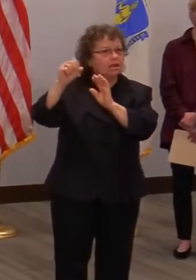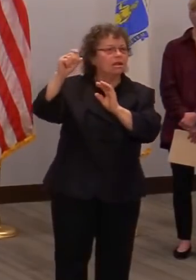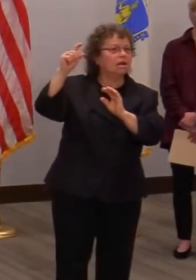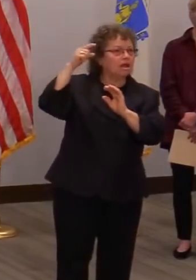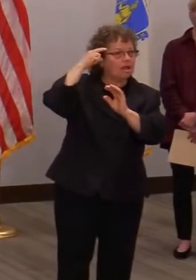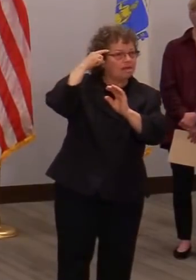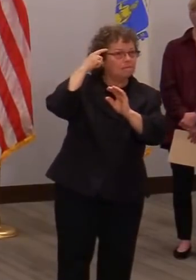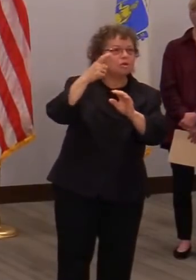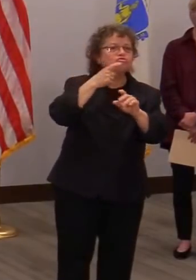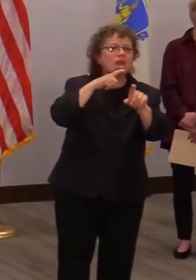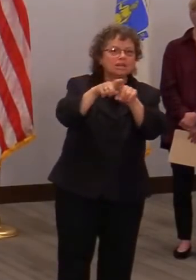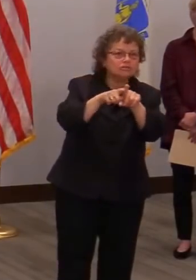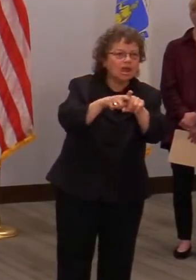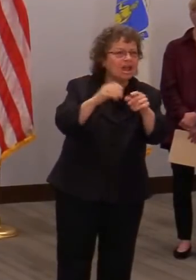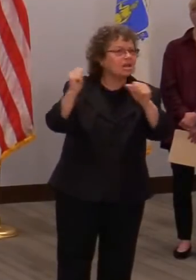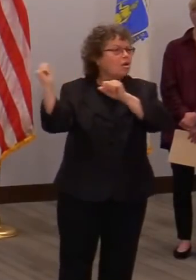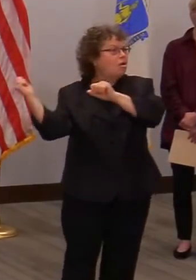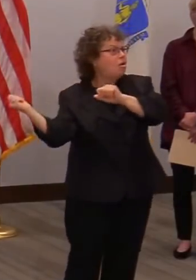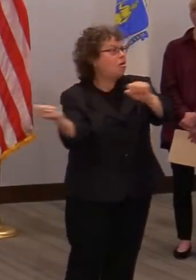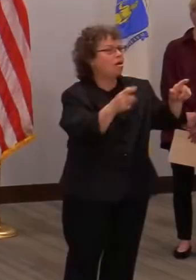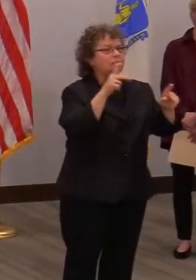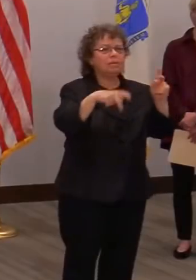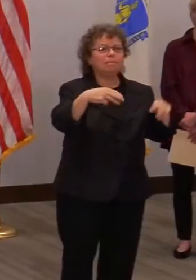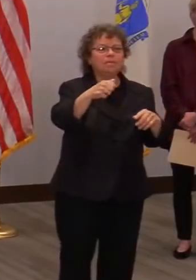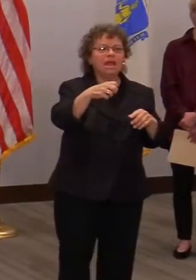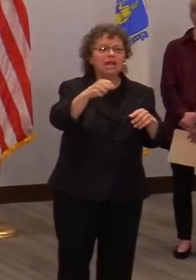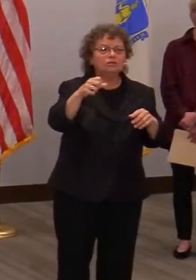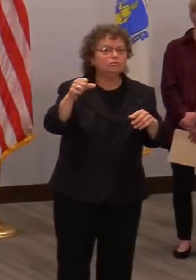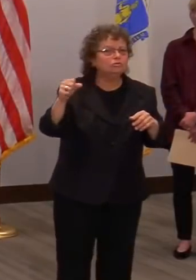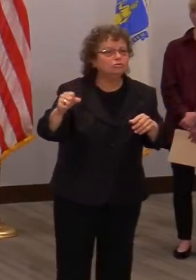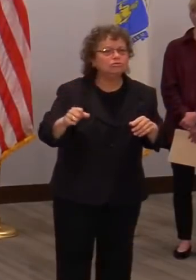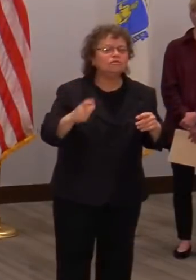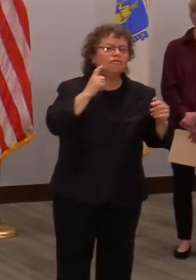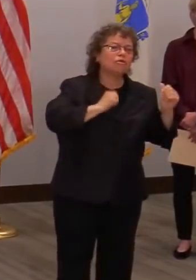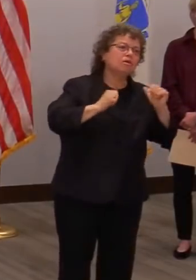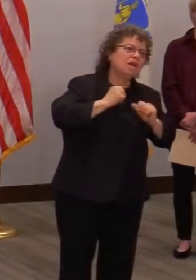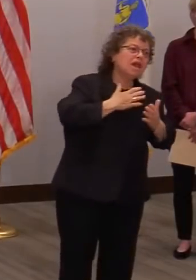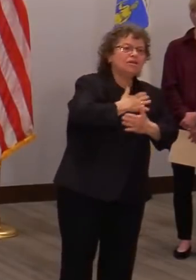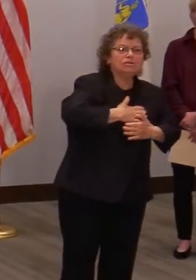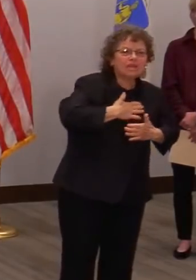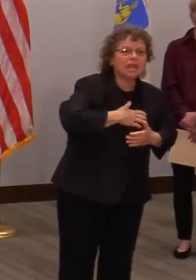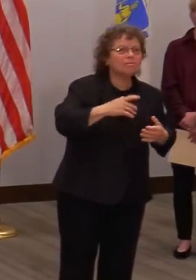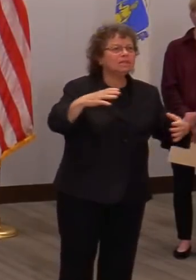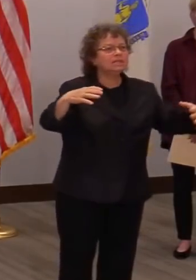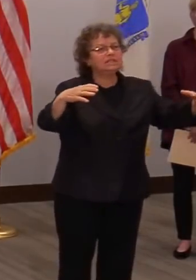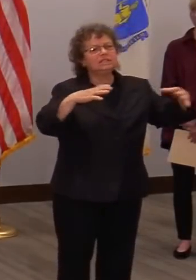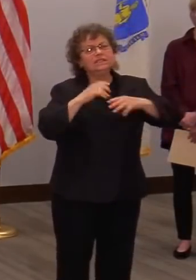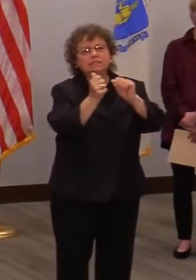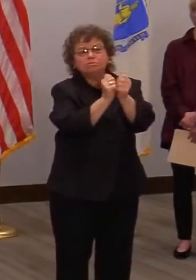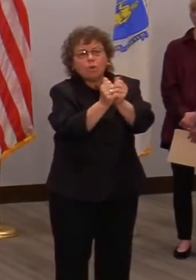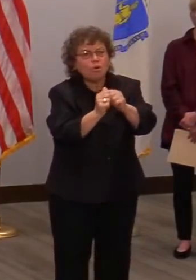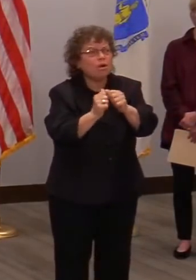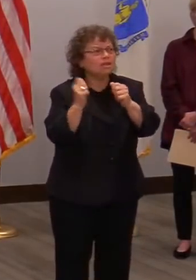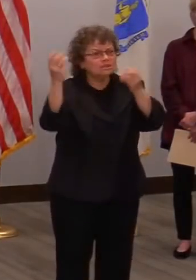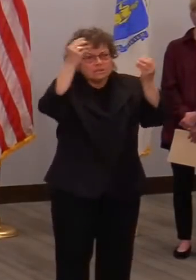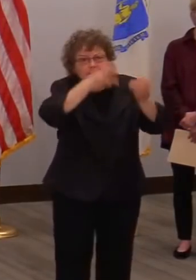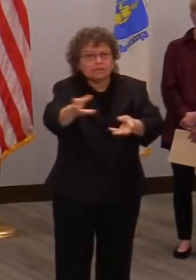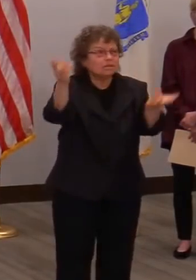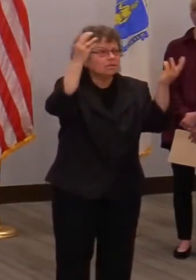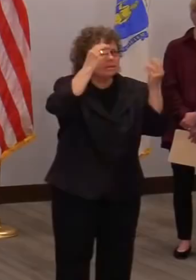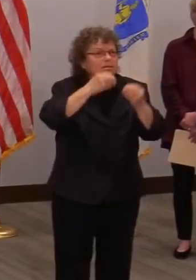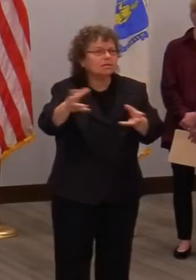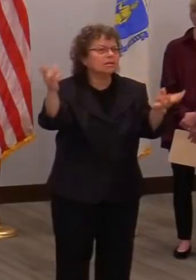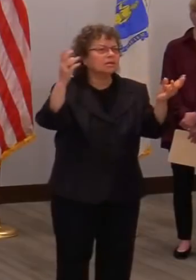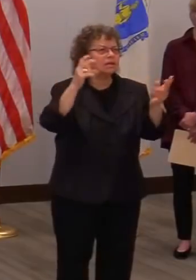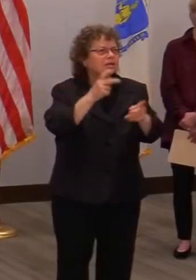and the Red Sox and everyone across the state in entertainment and the sports business. We're very grateful.